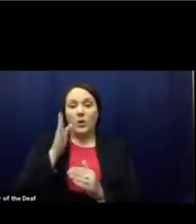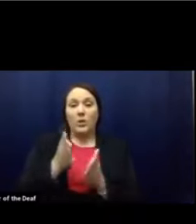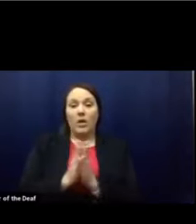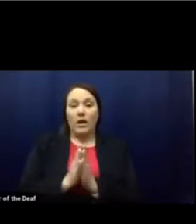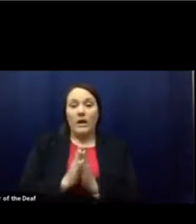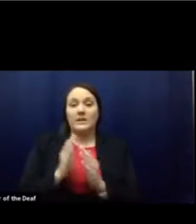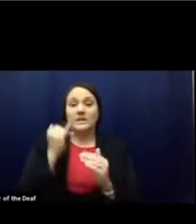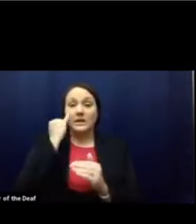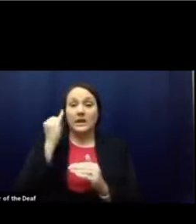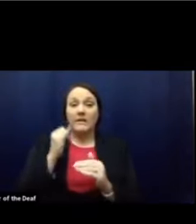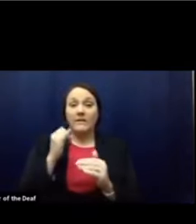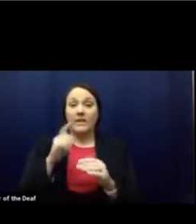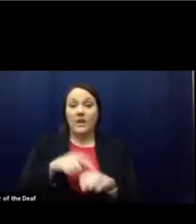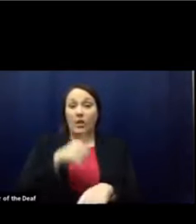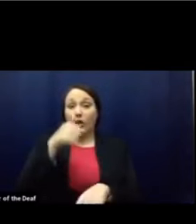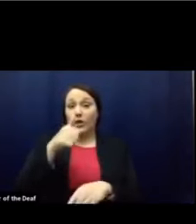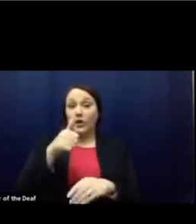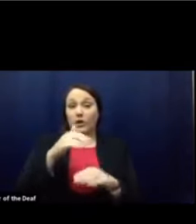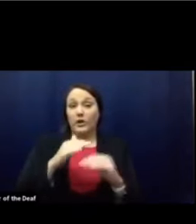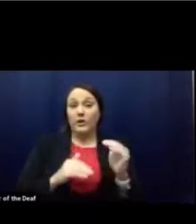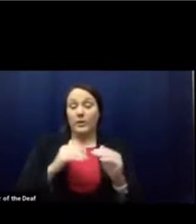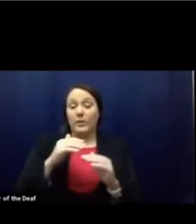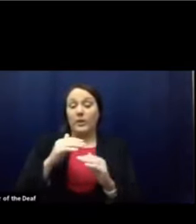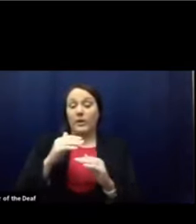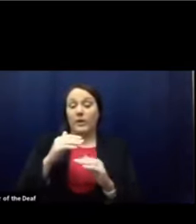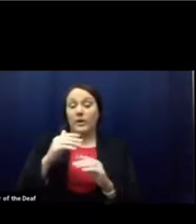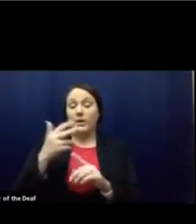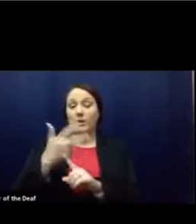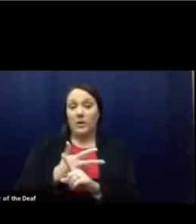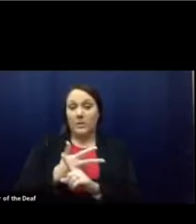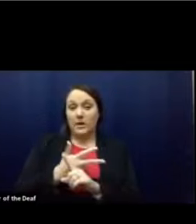than 3 months, and this is the guidance across the state, to ask those people